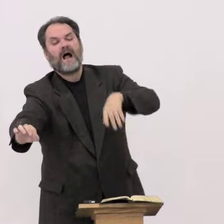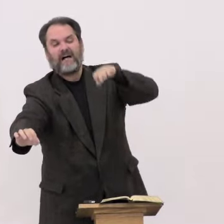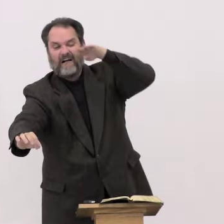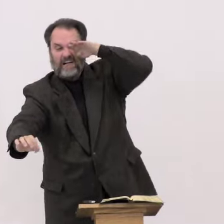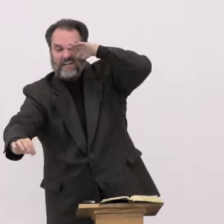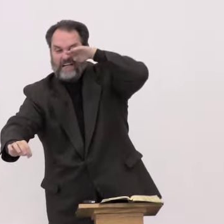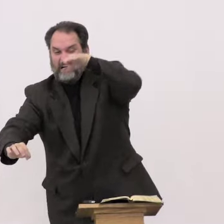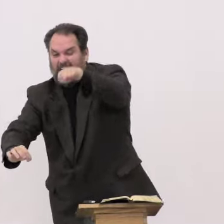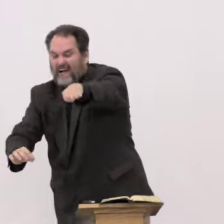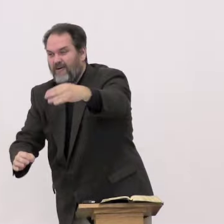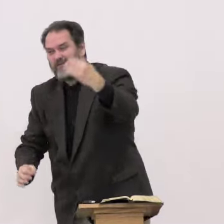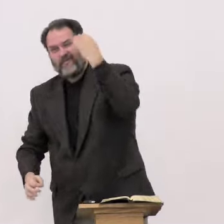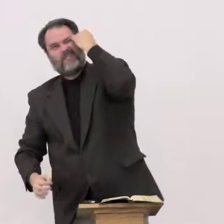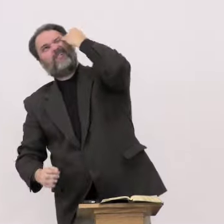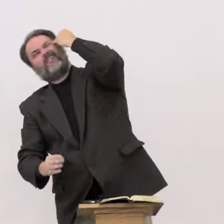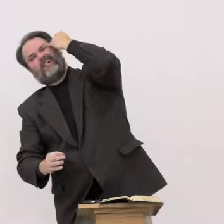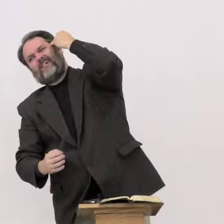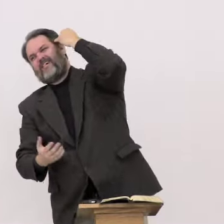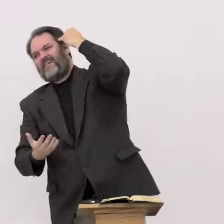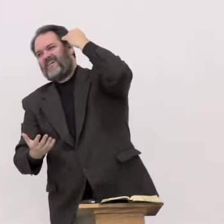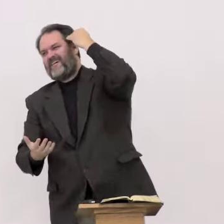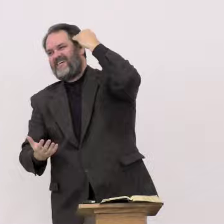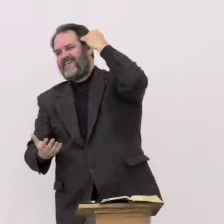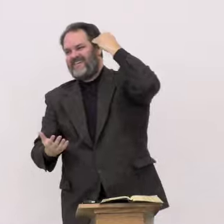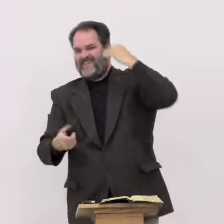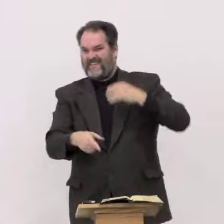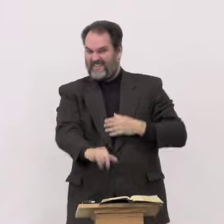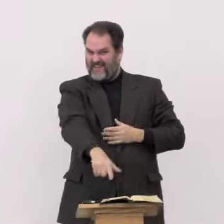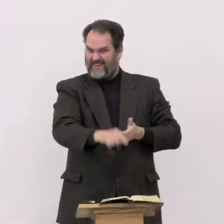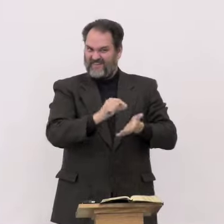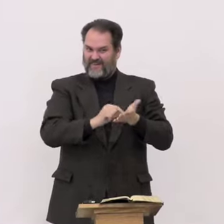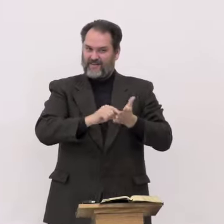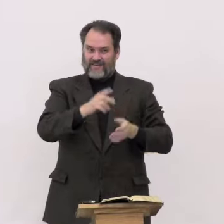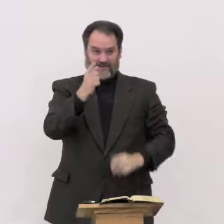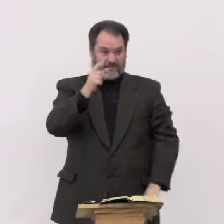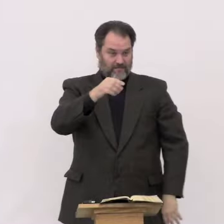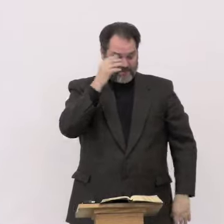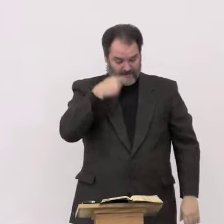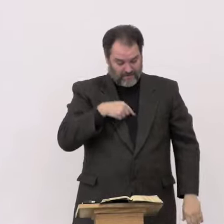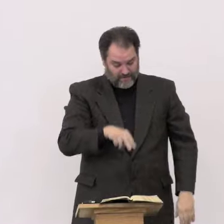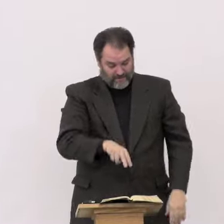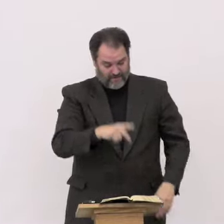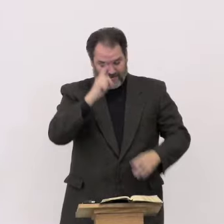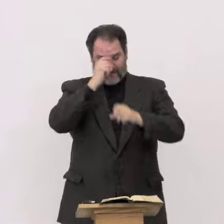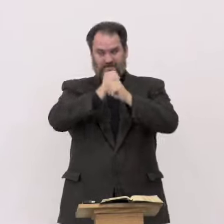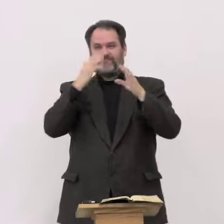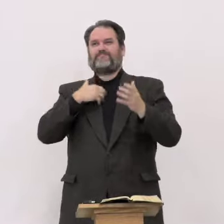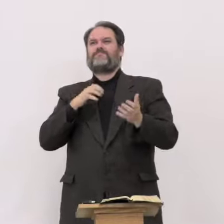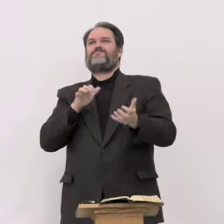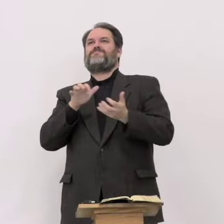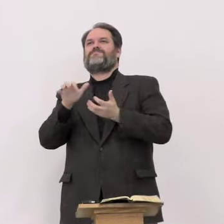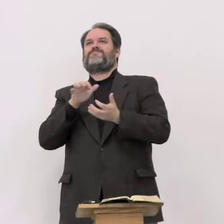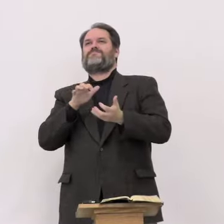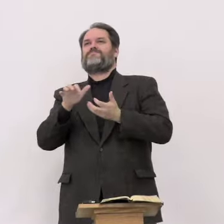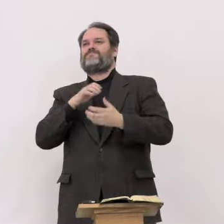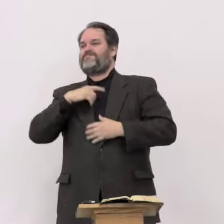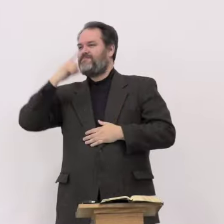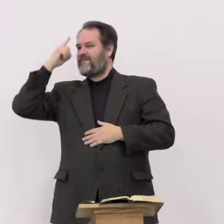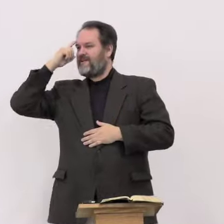Like, it's pretty much telling, like, it's pretty much being a hypocrite. That's what the verse says. It's